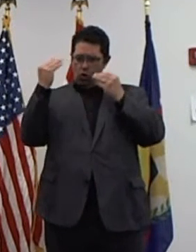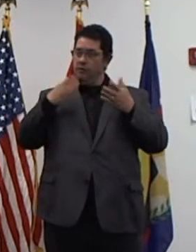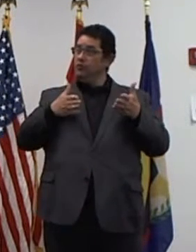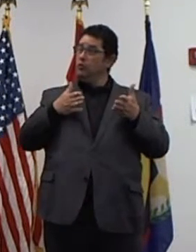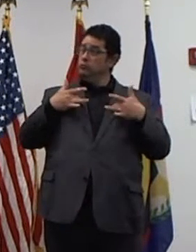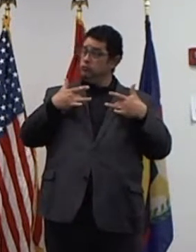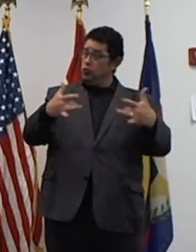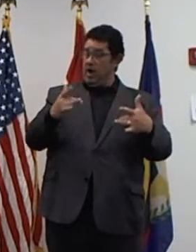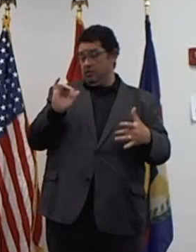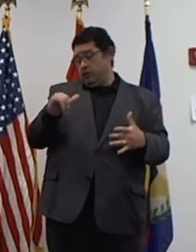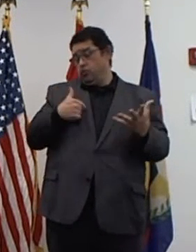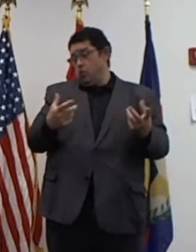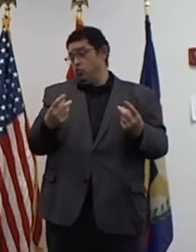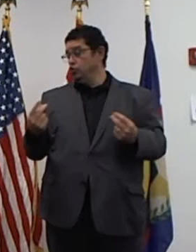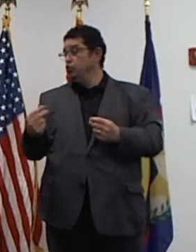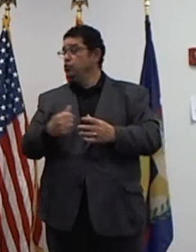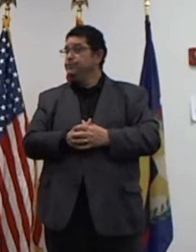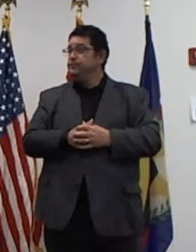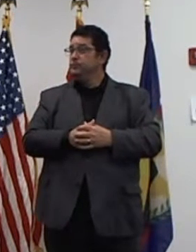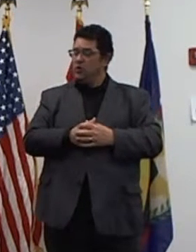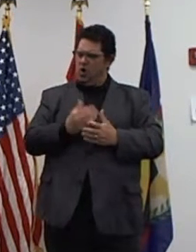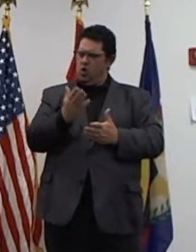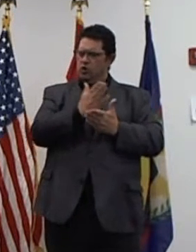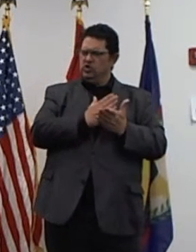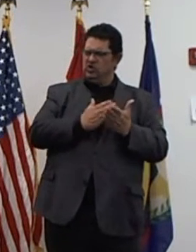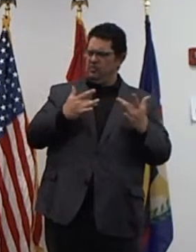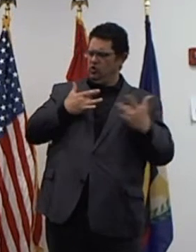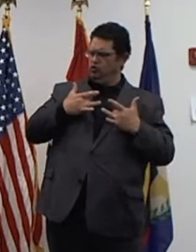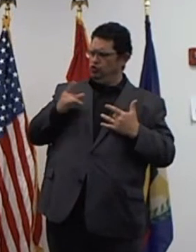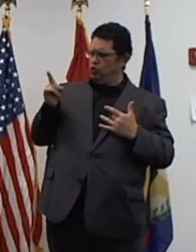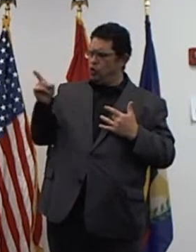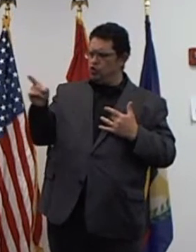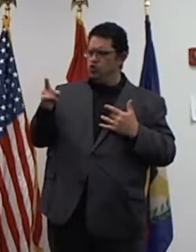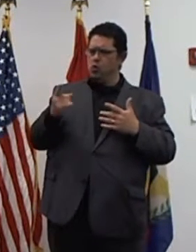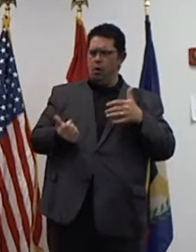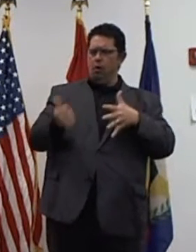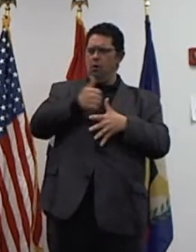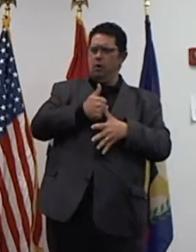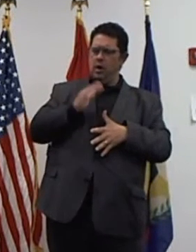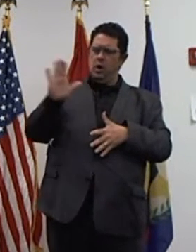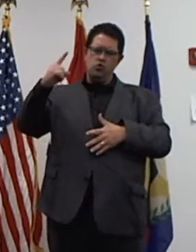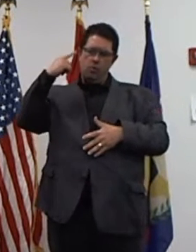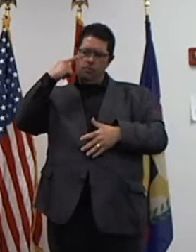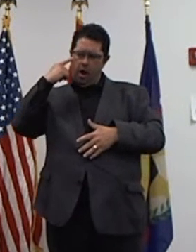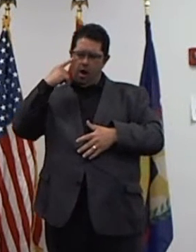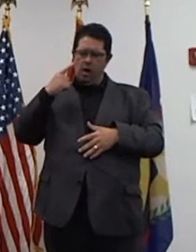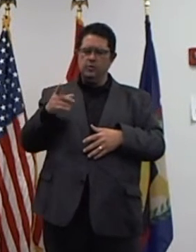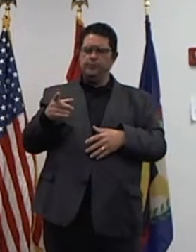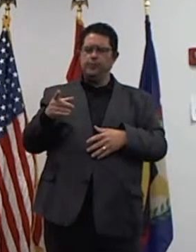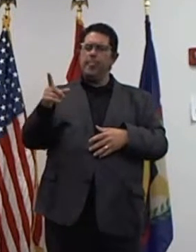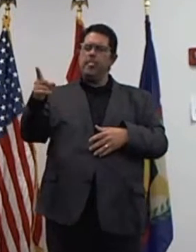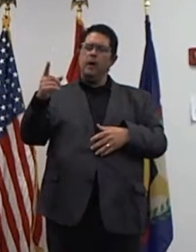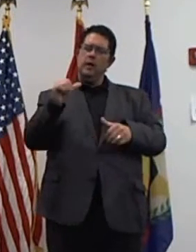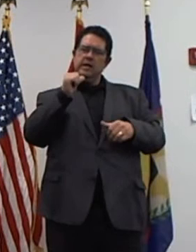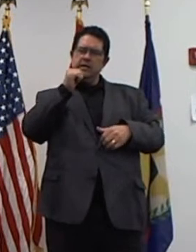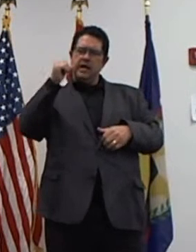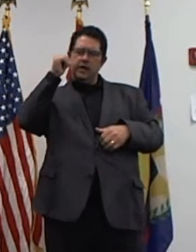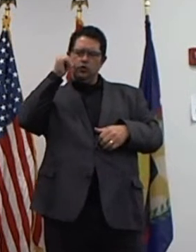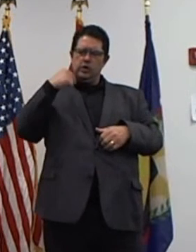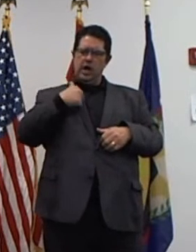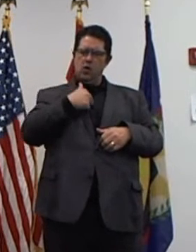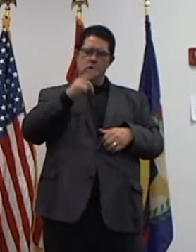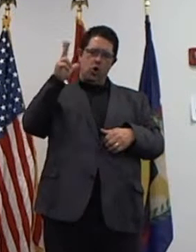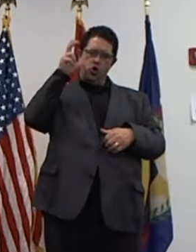do. Are there ones that concern you? Are there anything that stands out in your mind at this point? Well, yesterday we had heard some concerns about